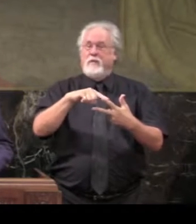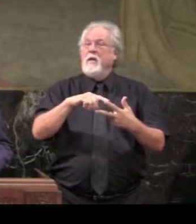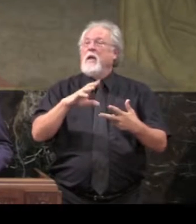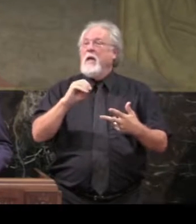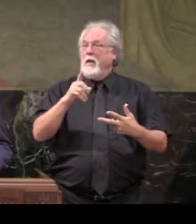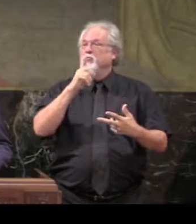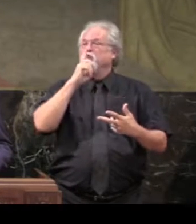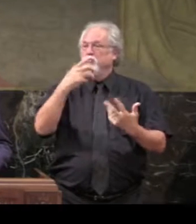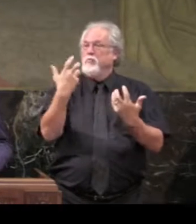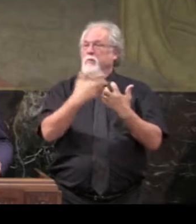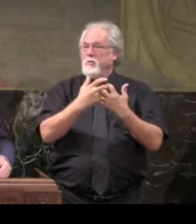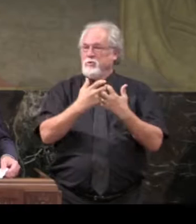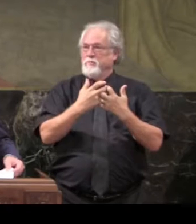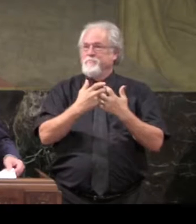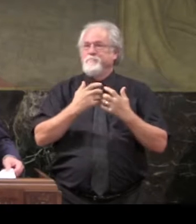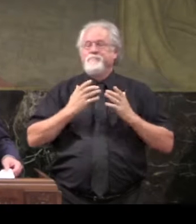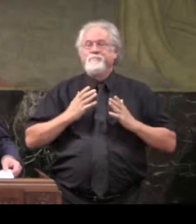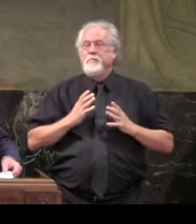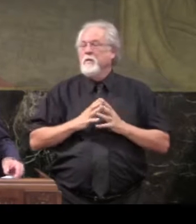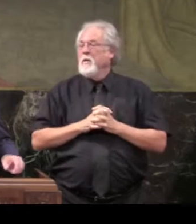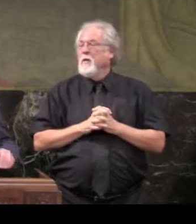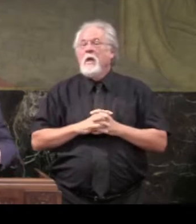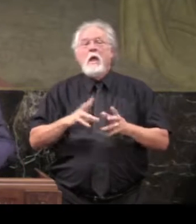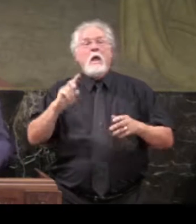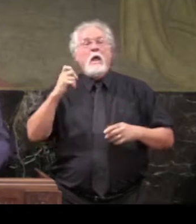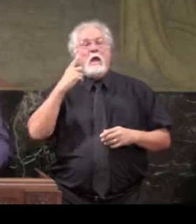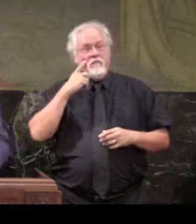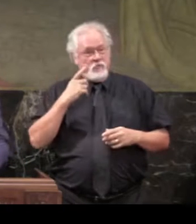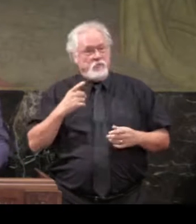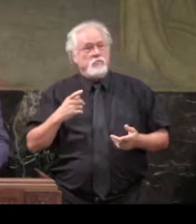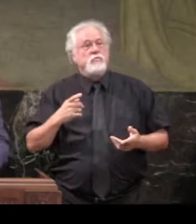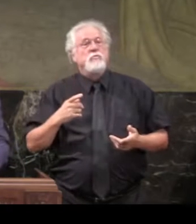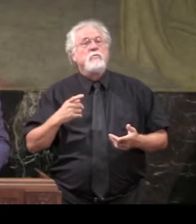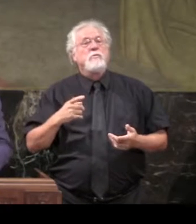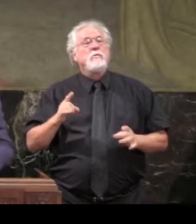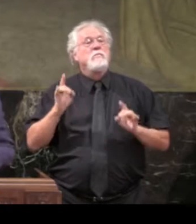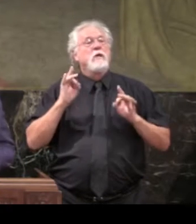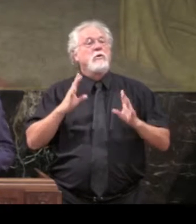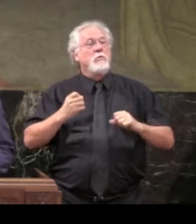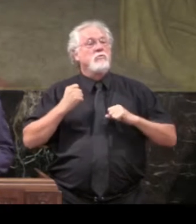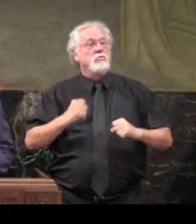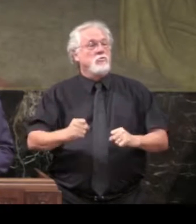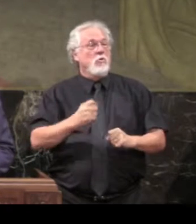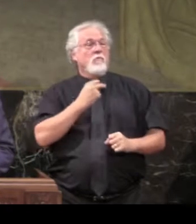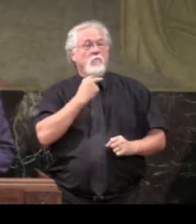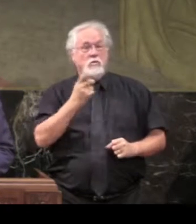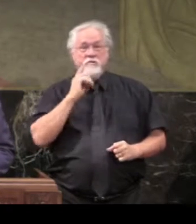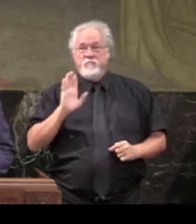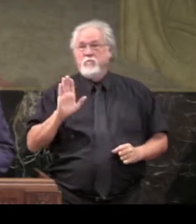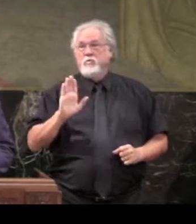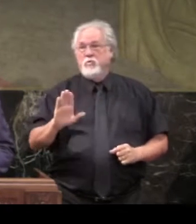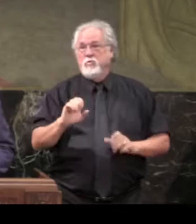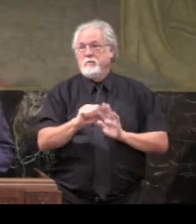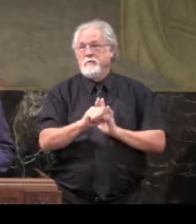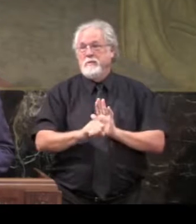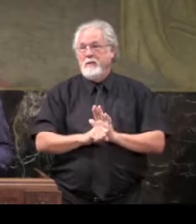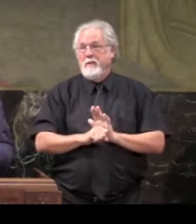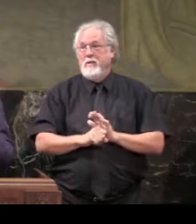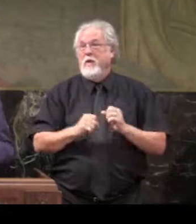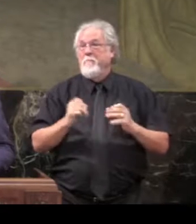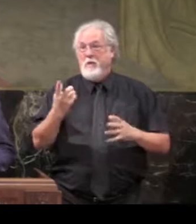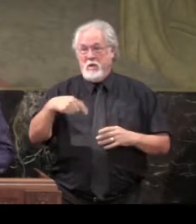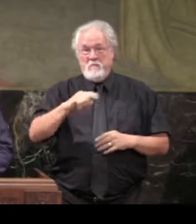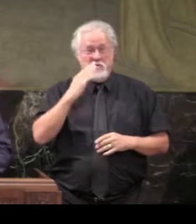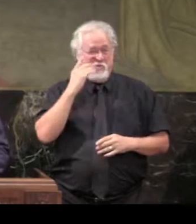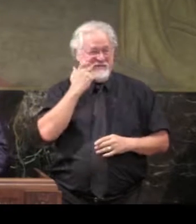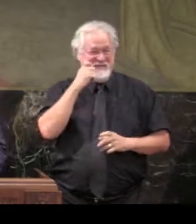a true partnership. The governor has been an incredible, strong voice for your state. As many of you all know, he